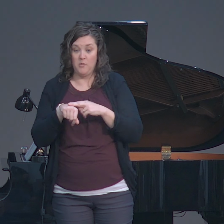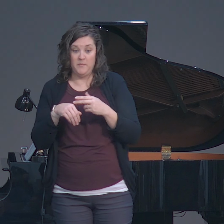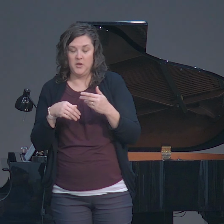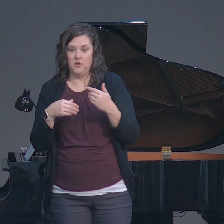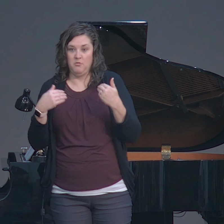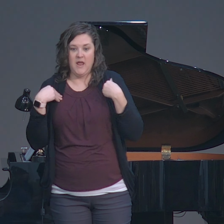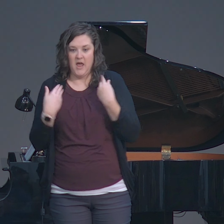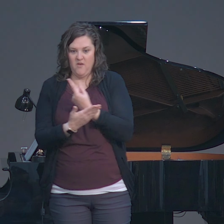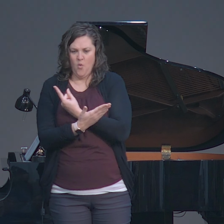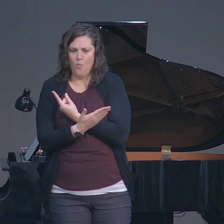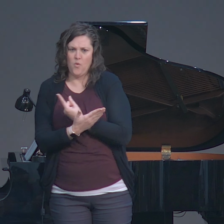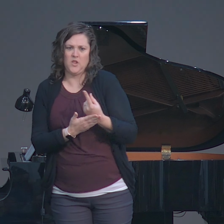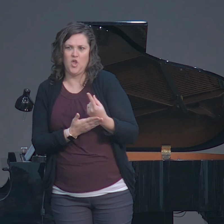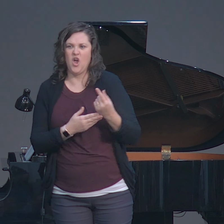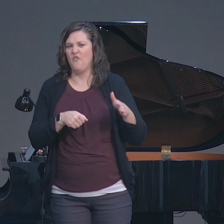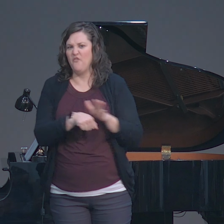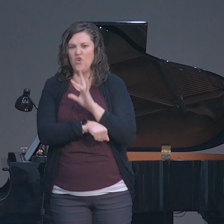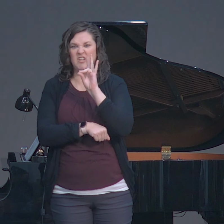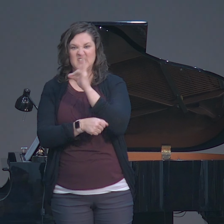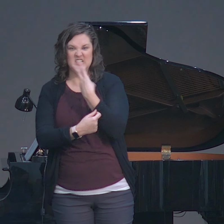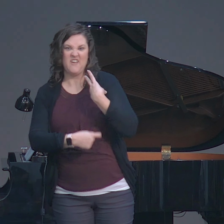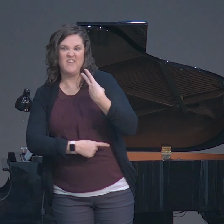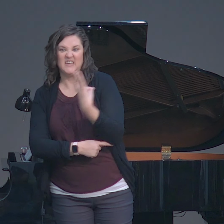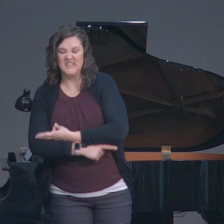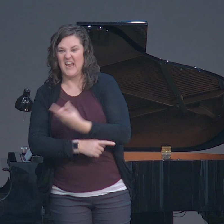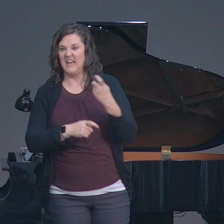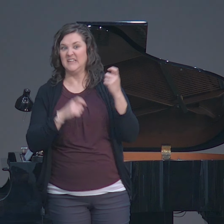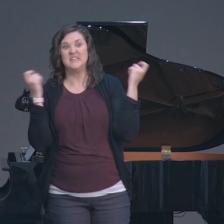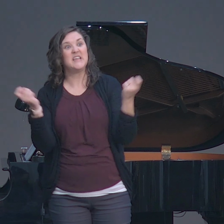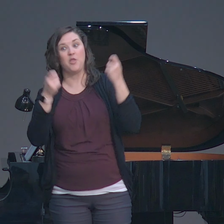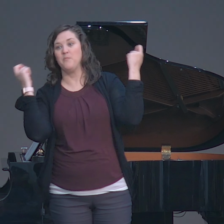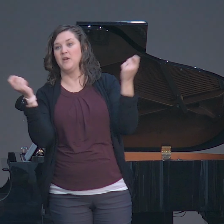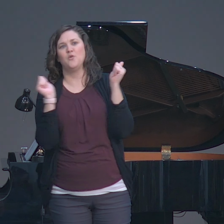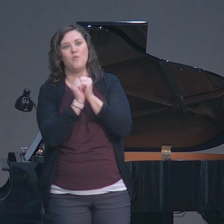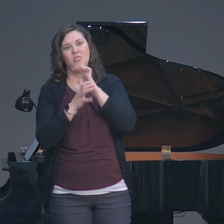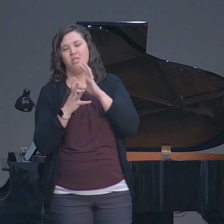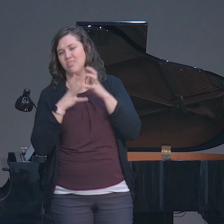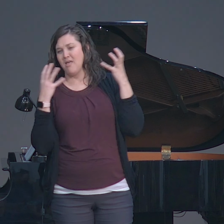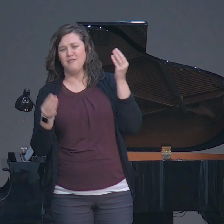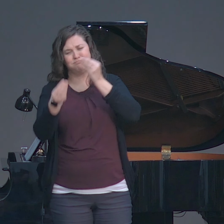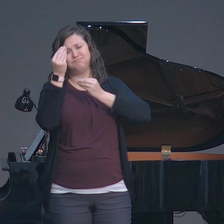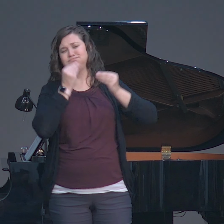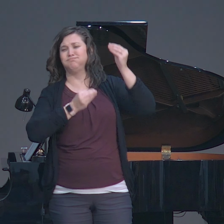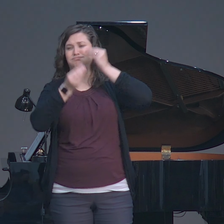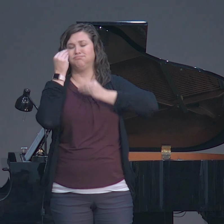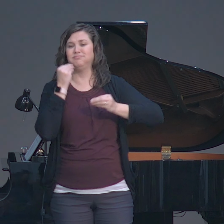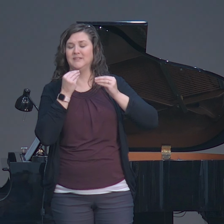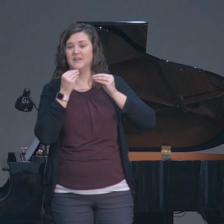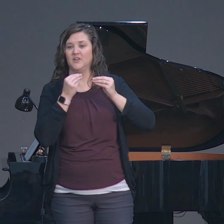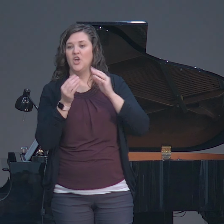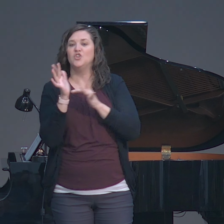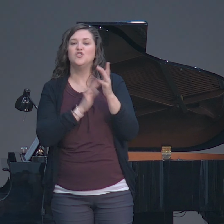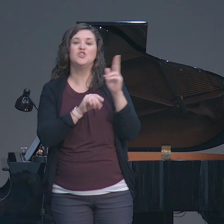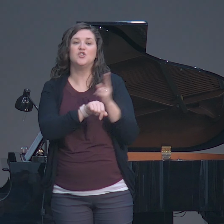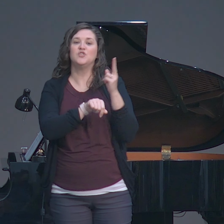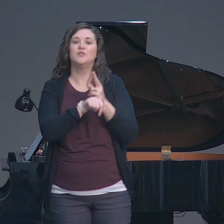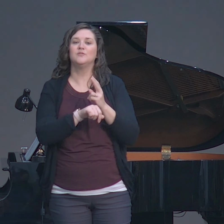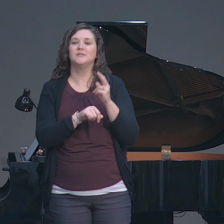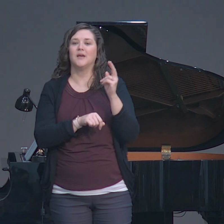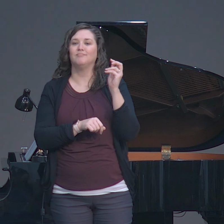full seven-day celebrations with a lot of feasting mixed in. And Jesus uses this common understanding of a